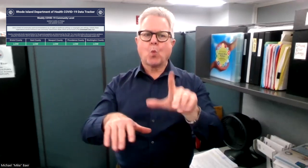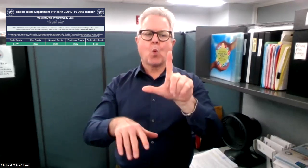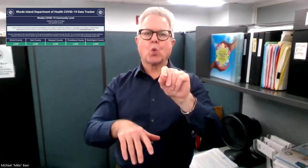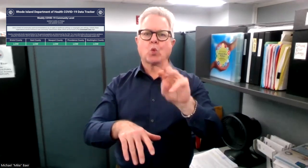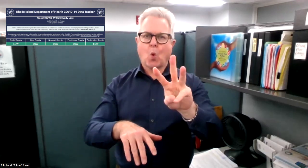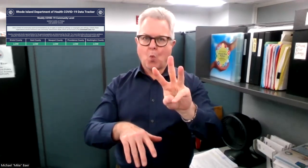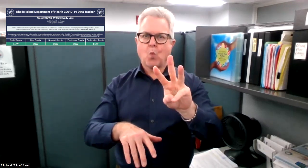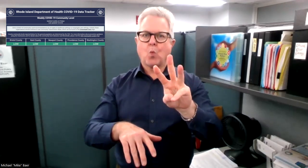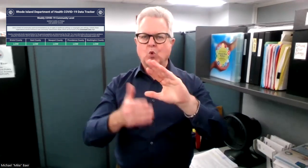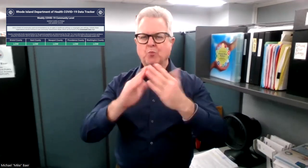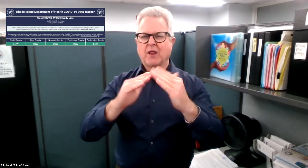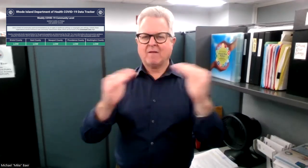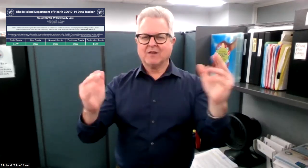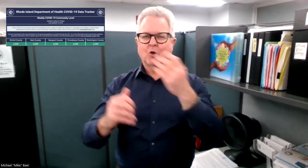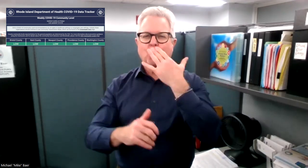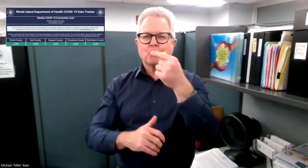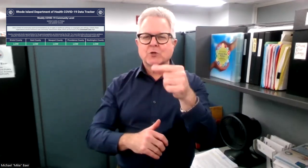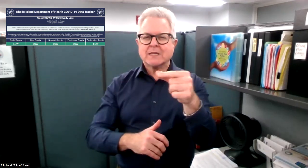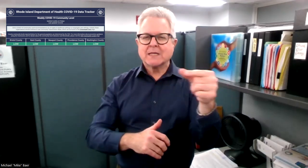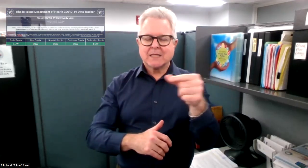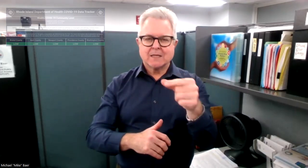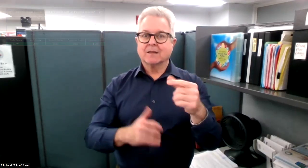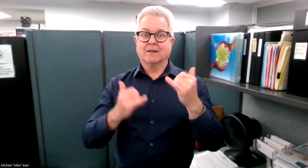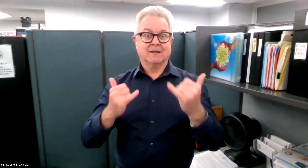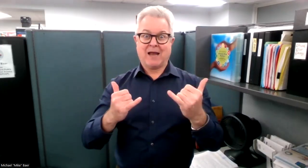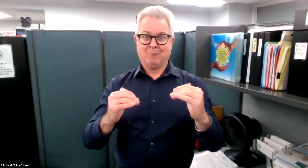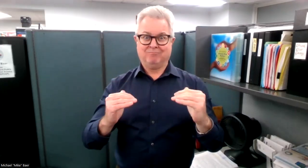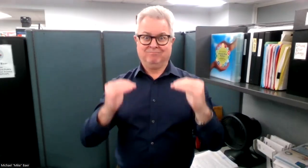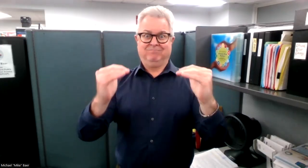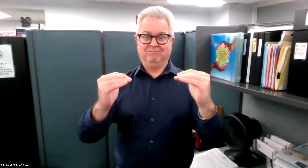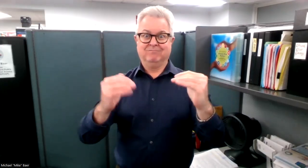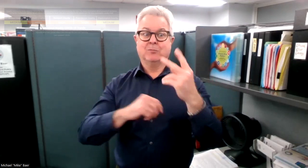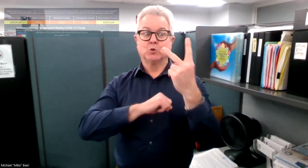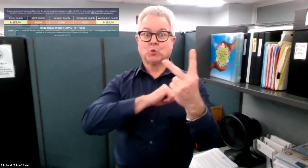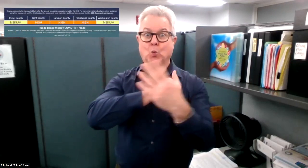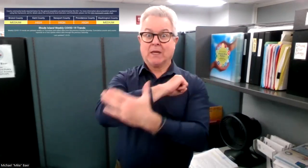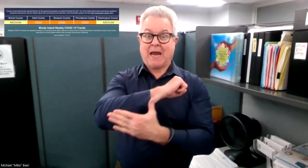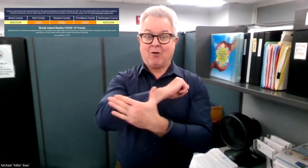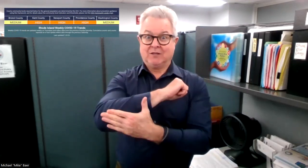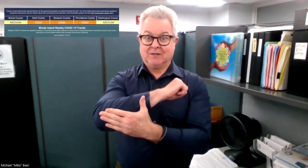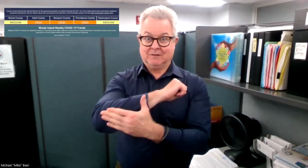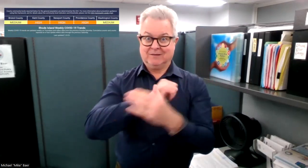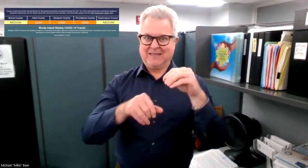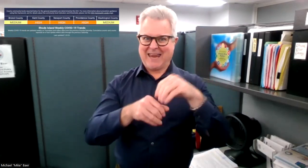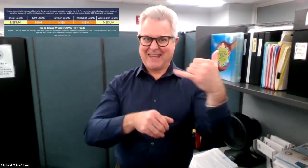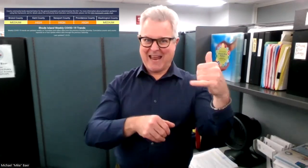has basically been at the low level, which was the color green. However, now they have escalated to a different